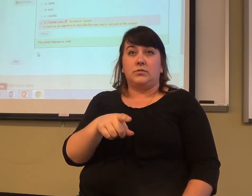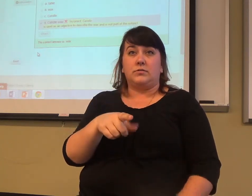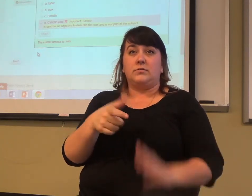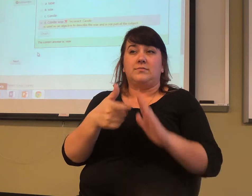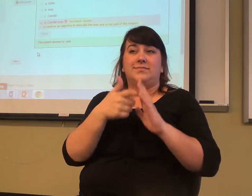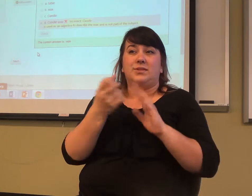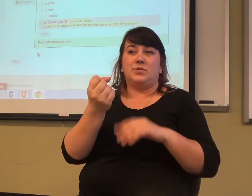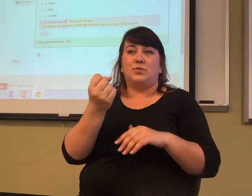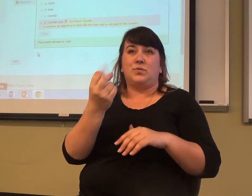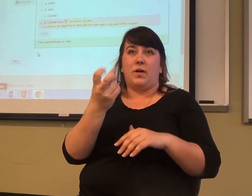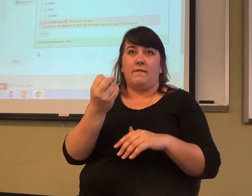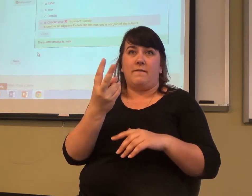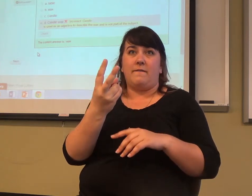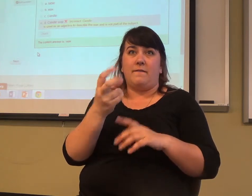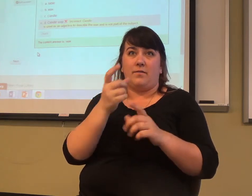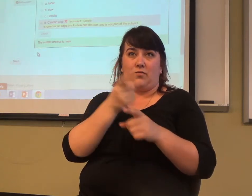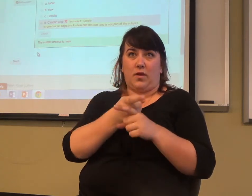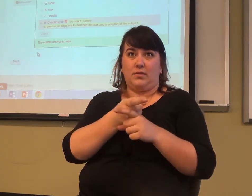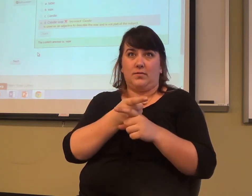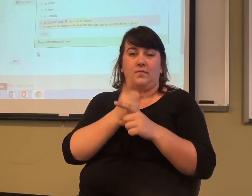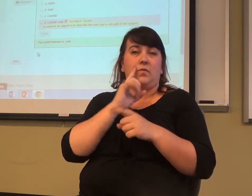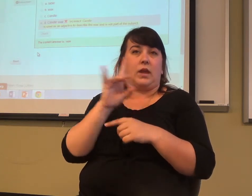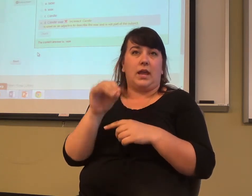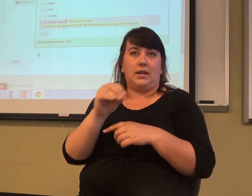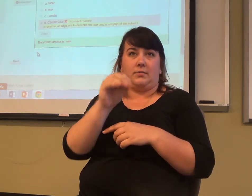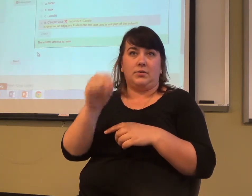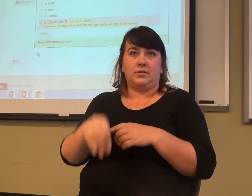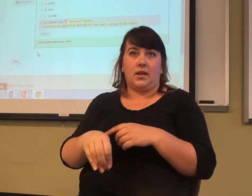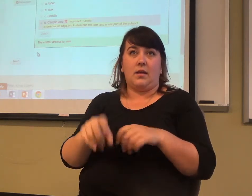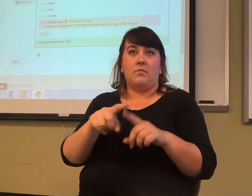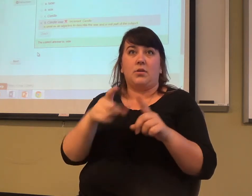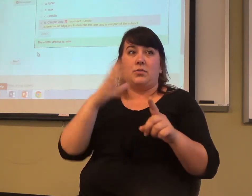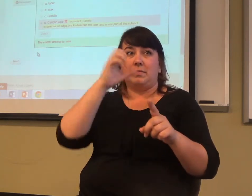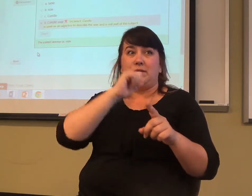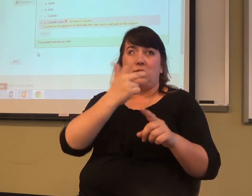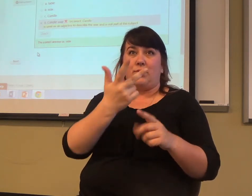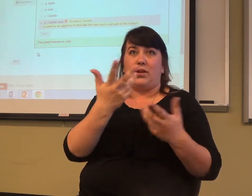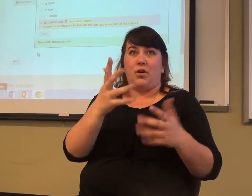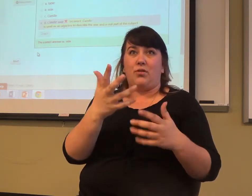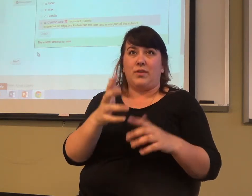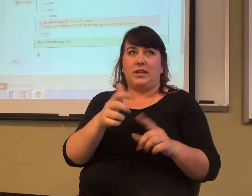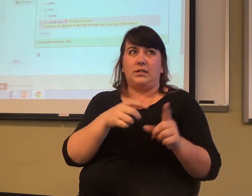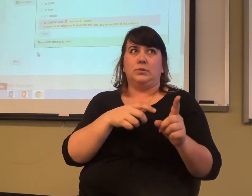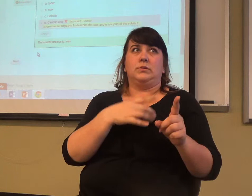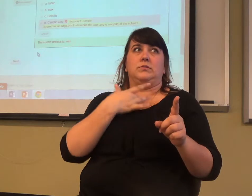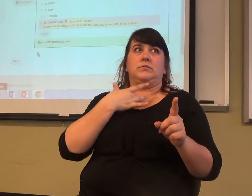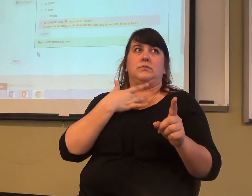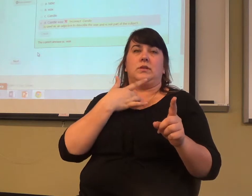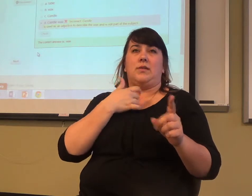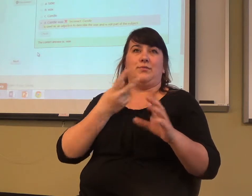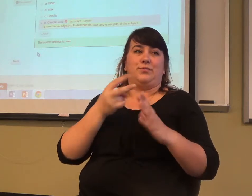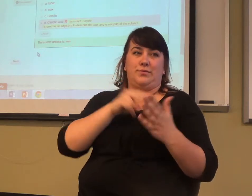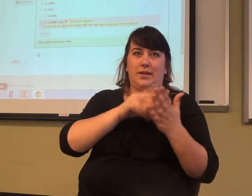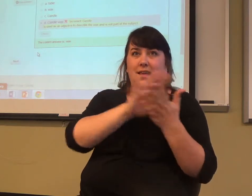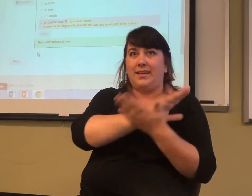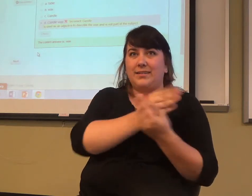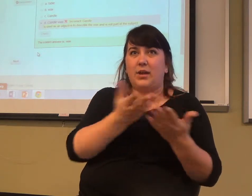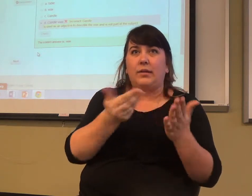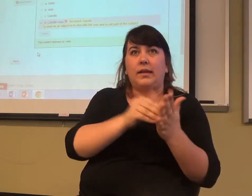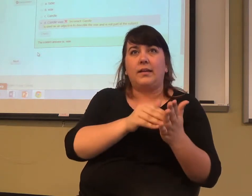15 to get 80%, and you've already missed 3, that's a good opportunity for you to review the handouts again in the video, or to